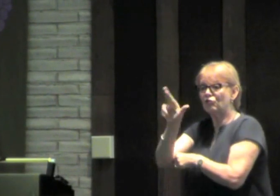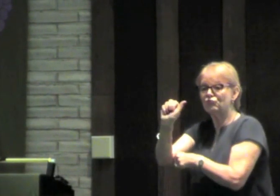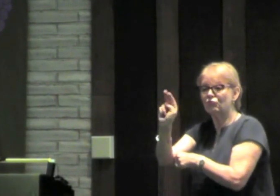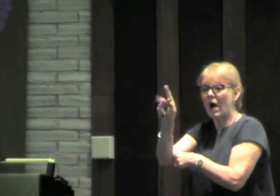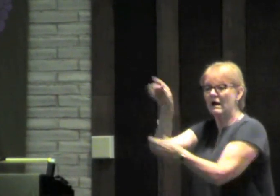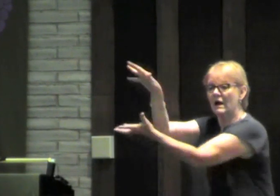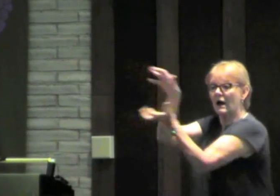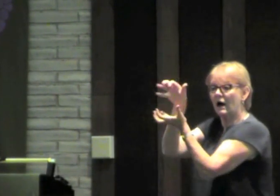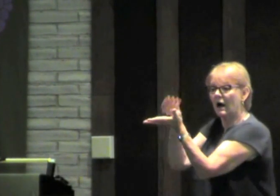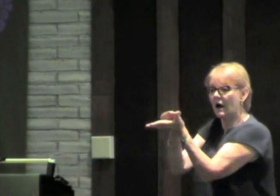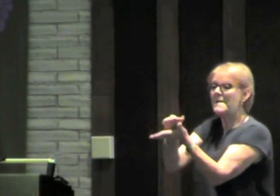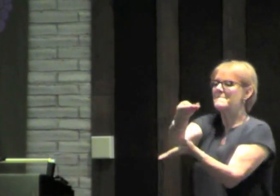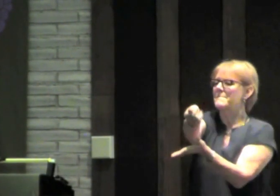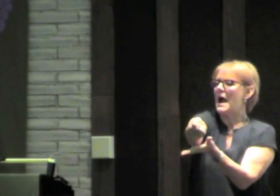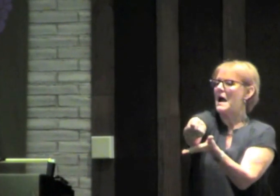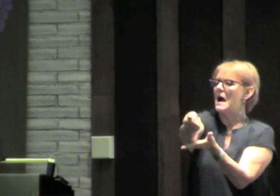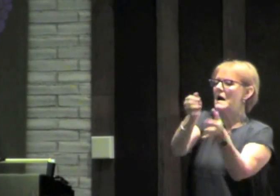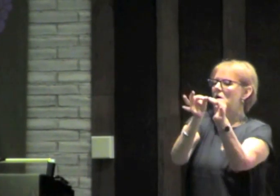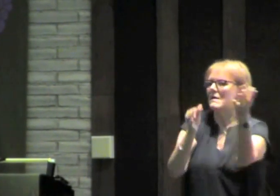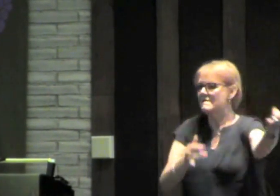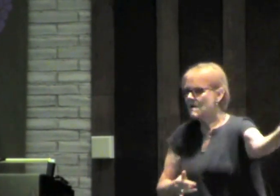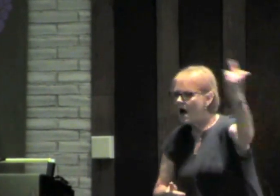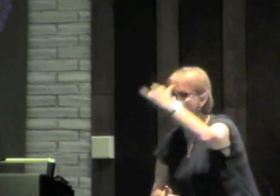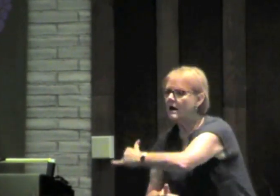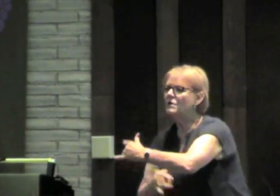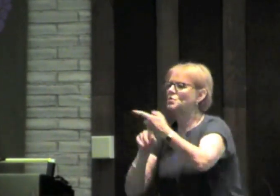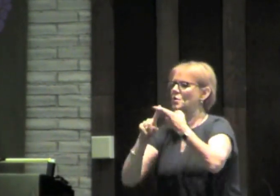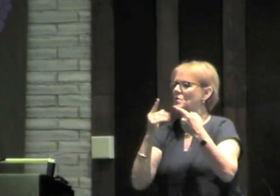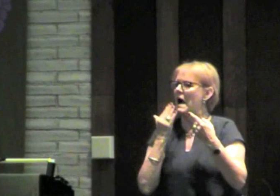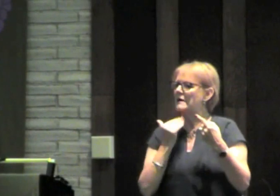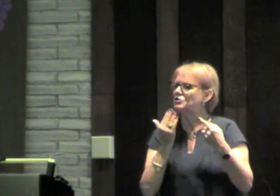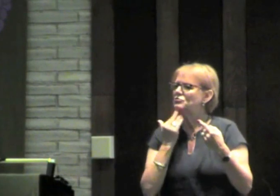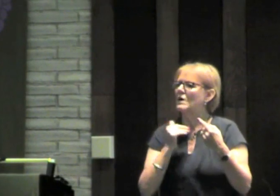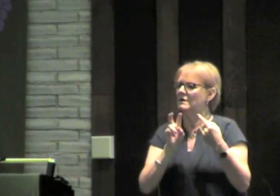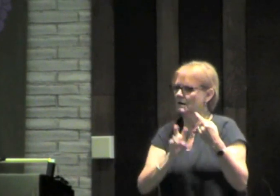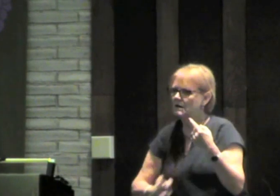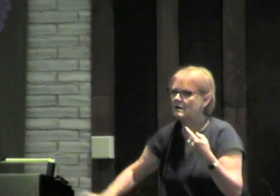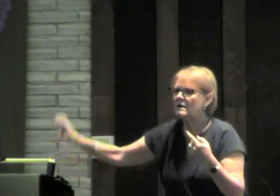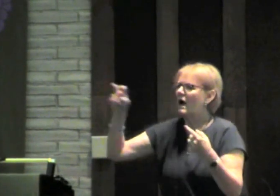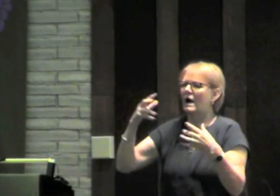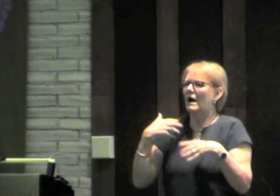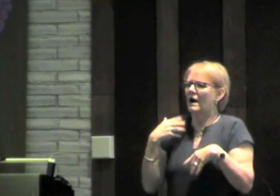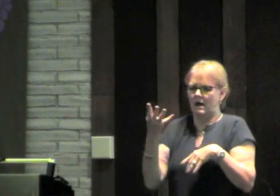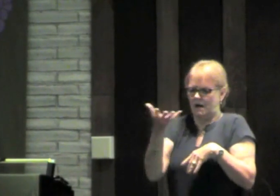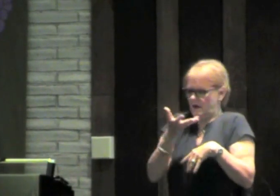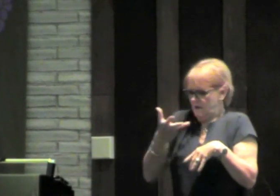people. Anyway, he got a grant to pay for the interpreter fly to Israel and